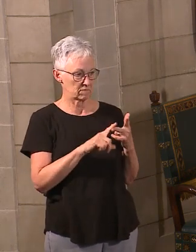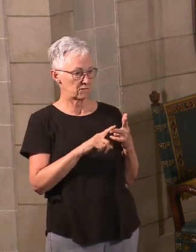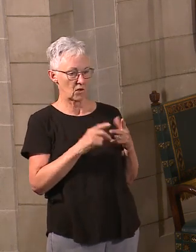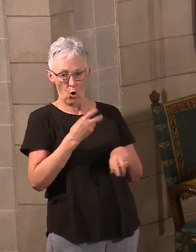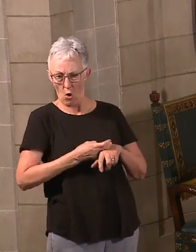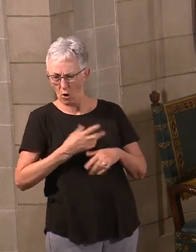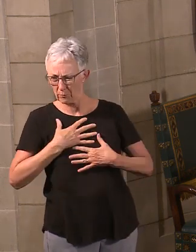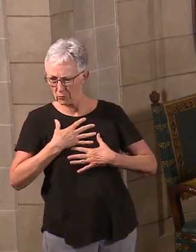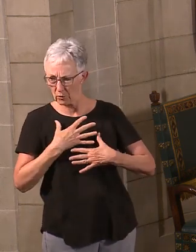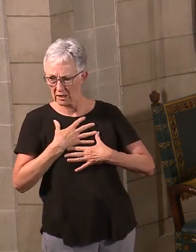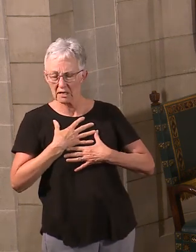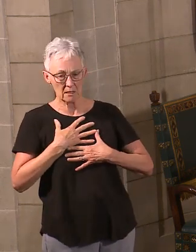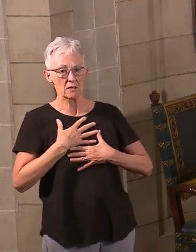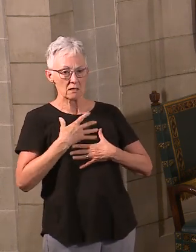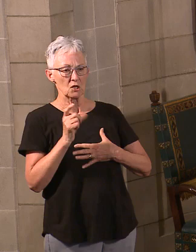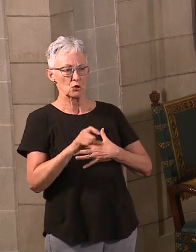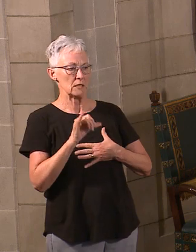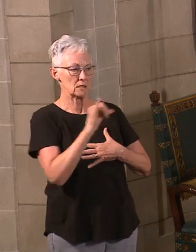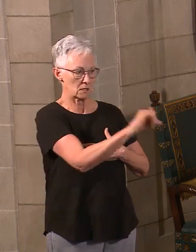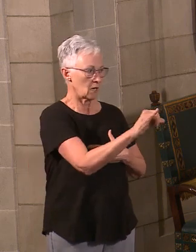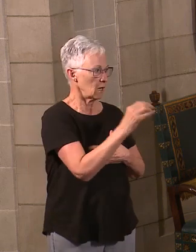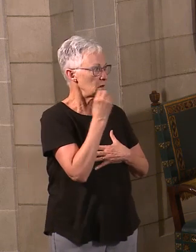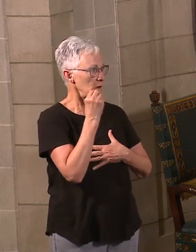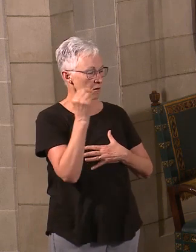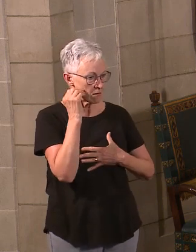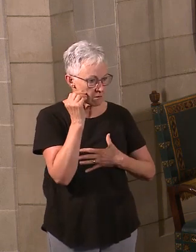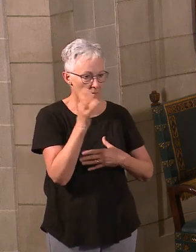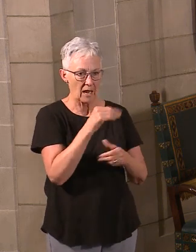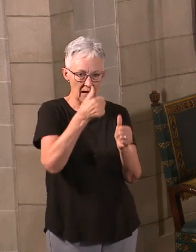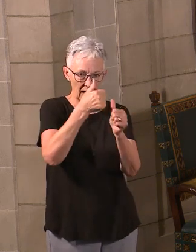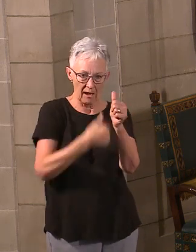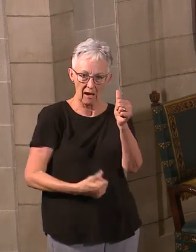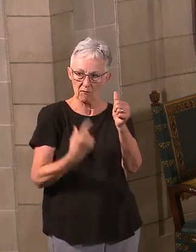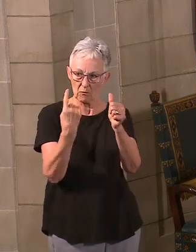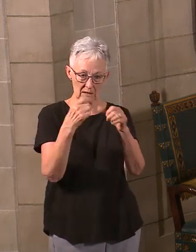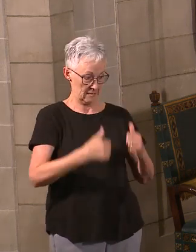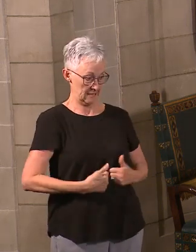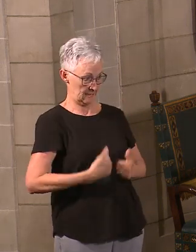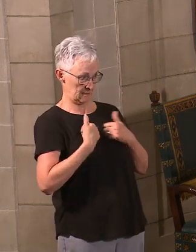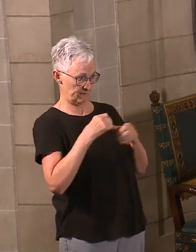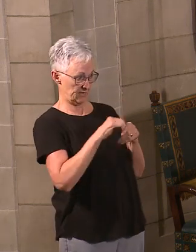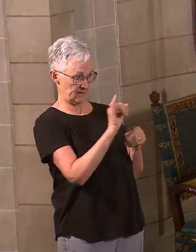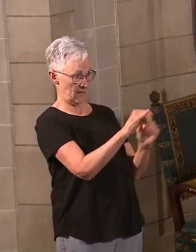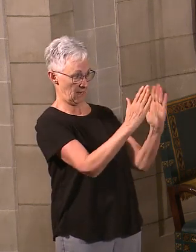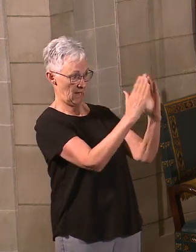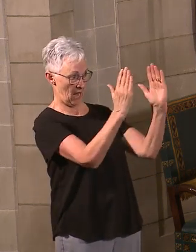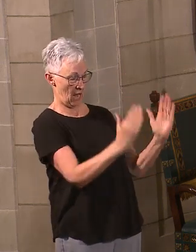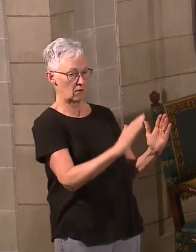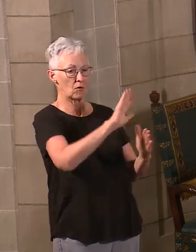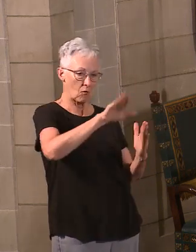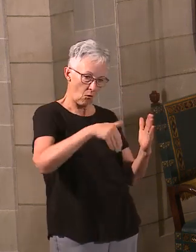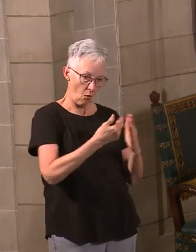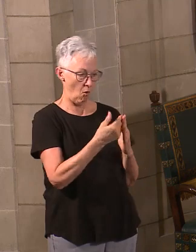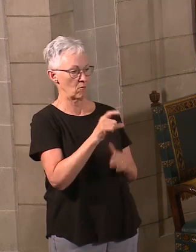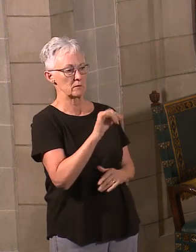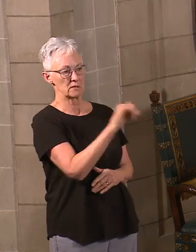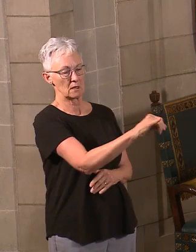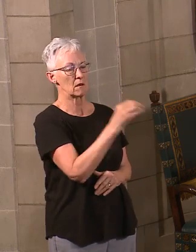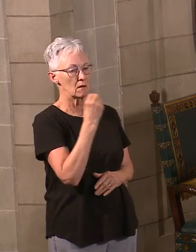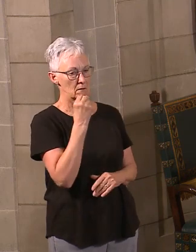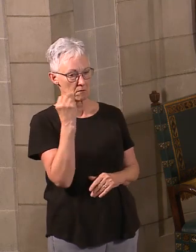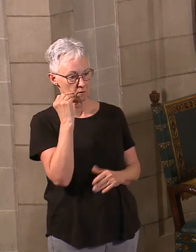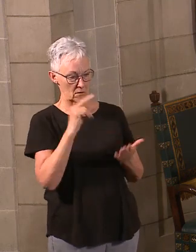stay home, but everybody in your household needs to stay home. Stay home. This is important to spreading the spread of